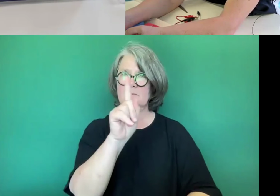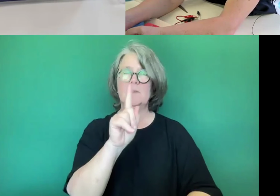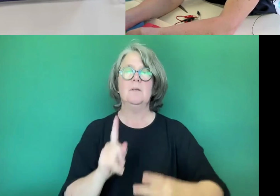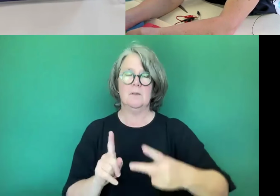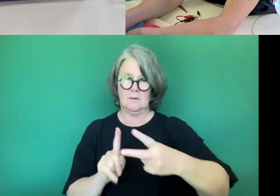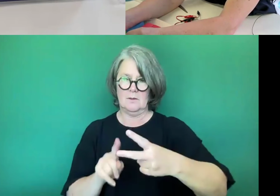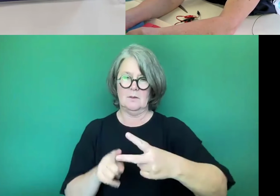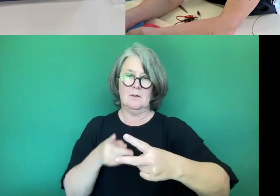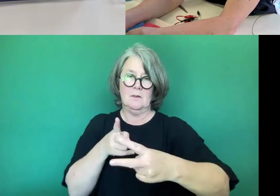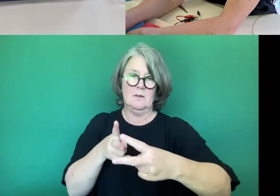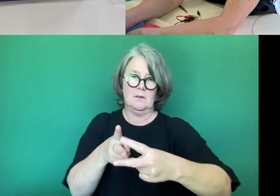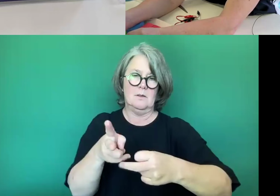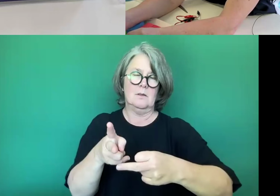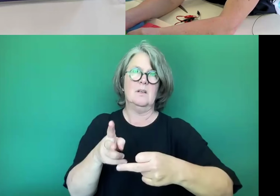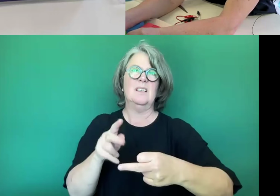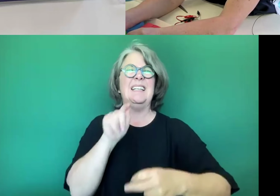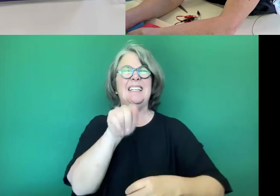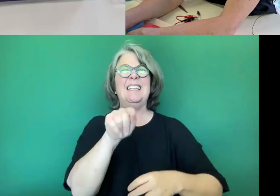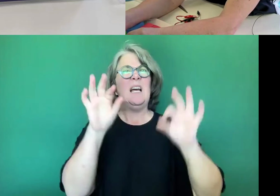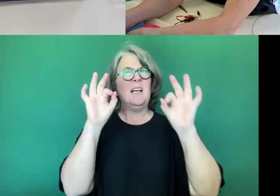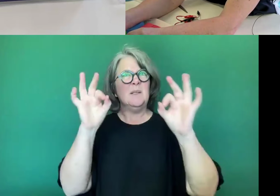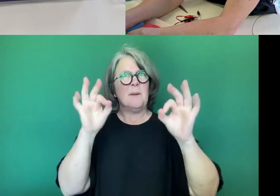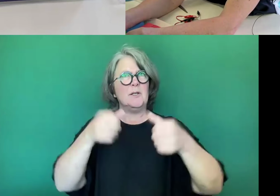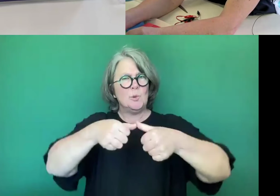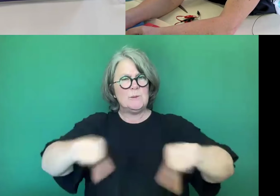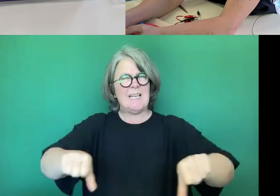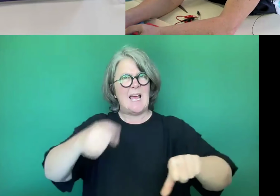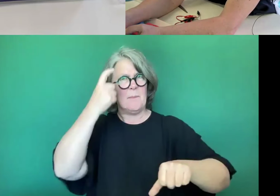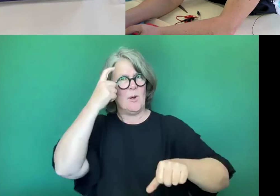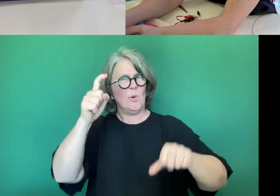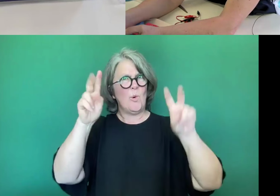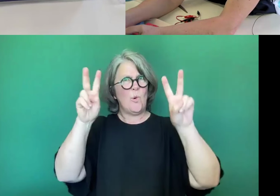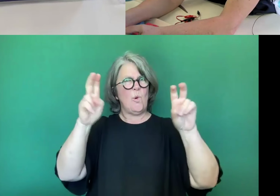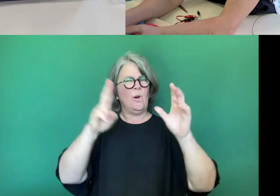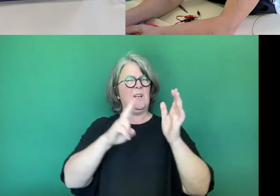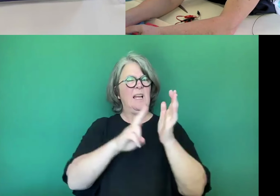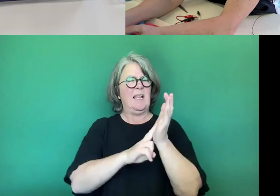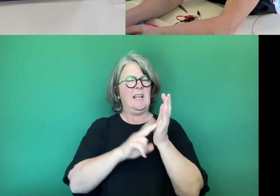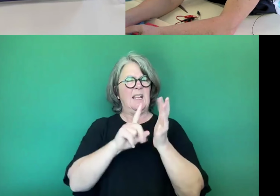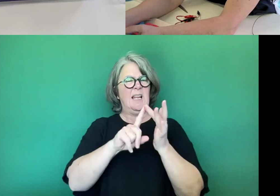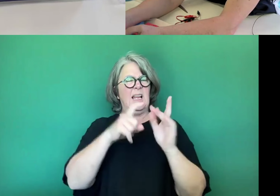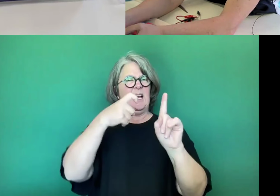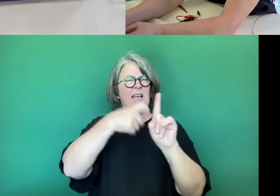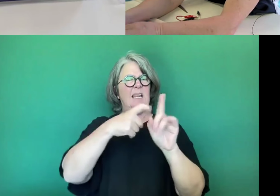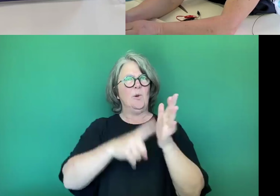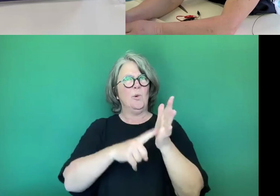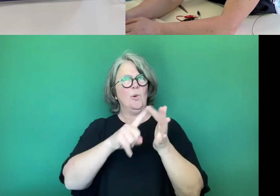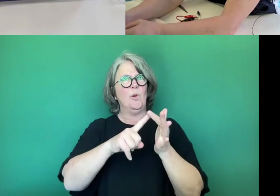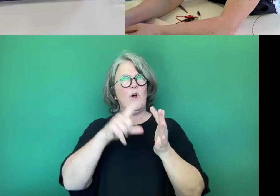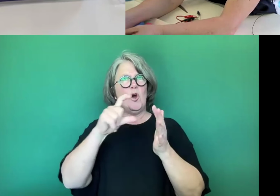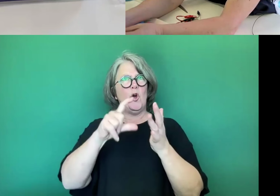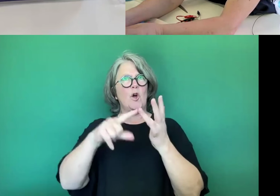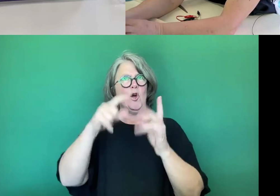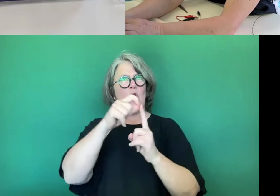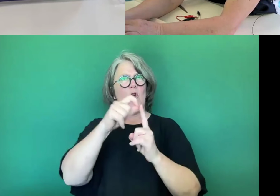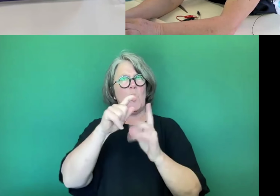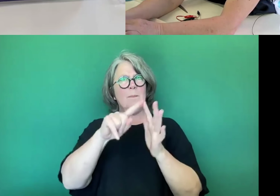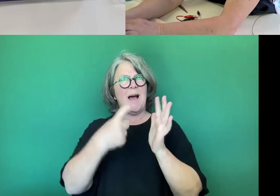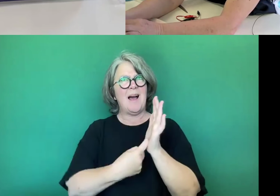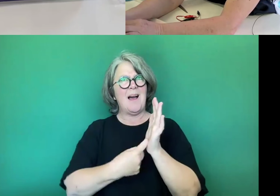it's a nickel copper fabric tape. Okay, it is so much better than copper tape, and